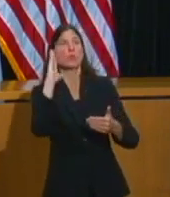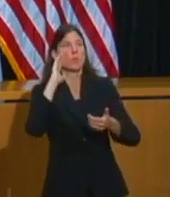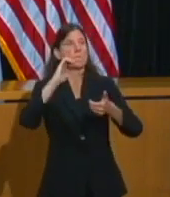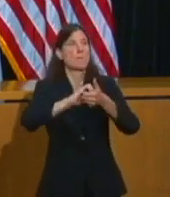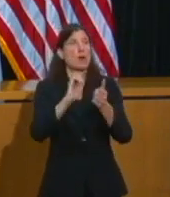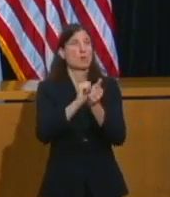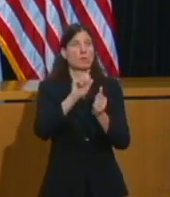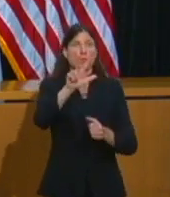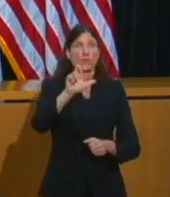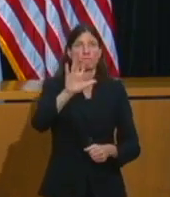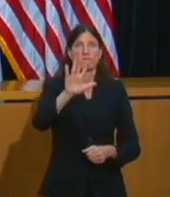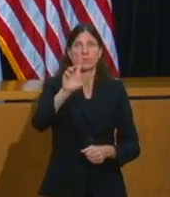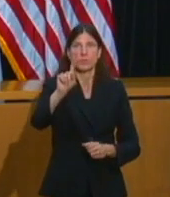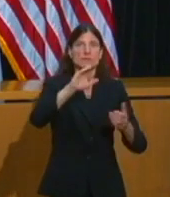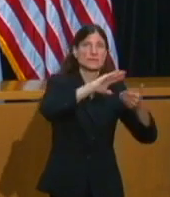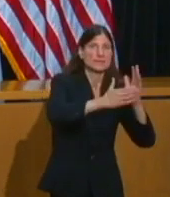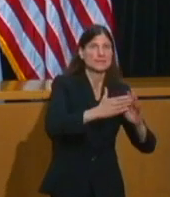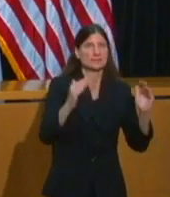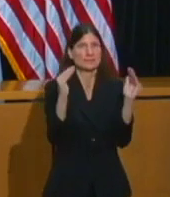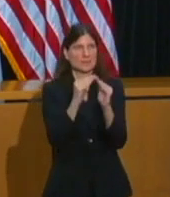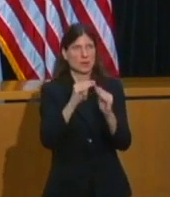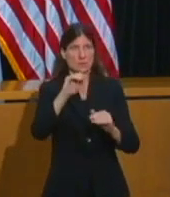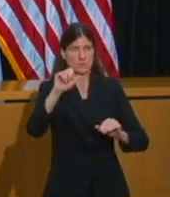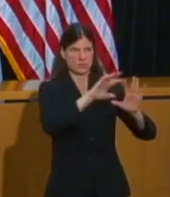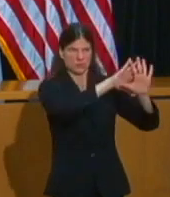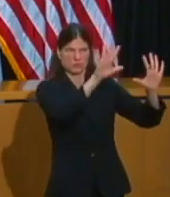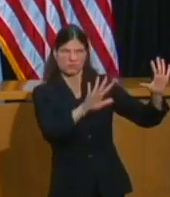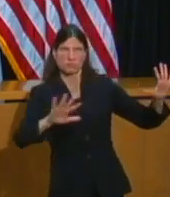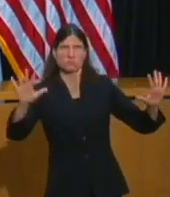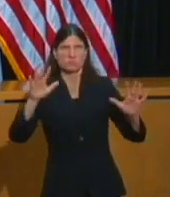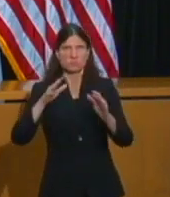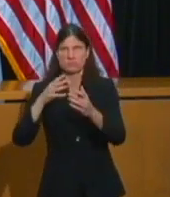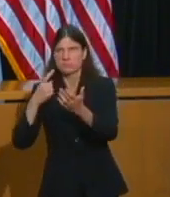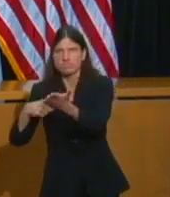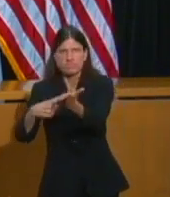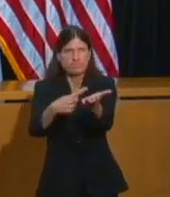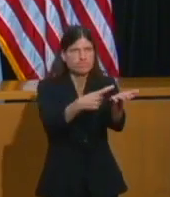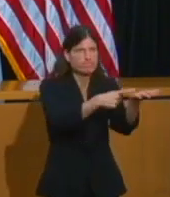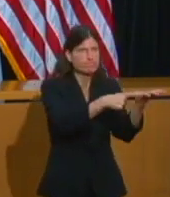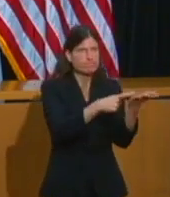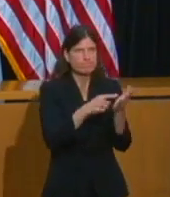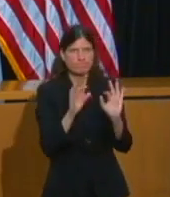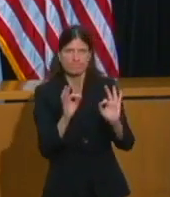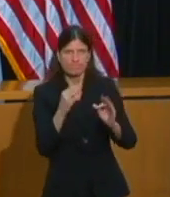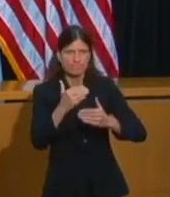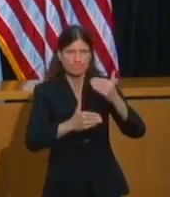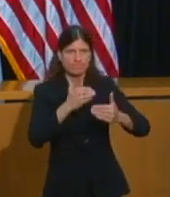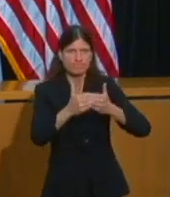that we will come out of this stronger and we will do this together.